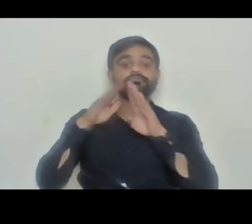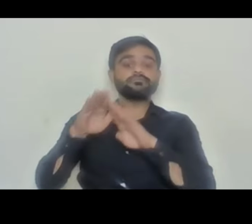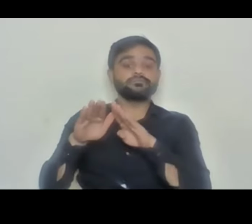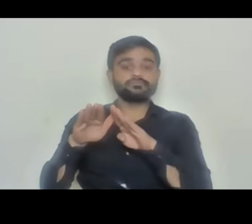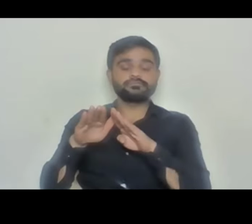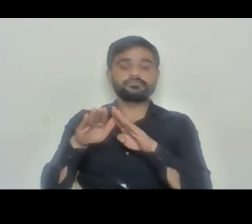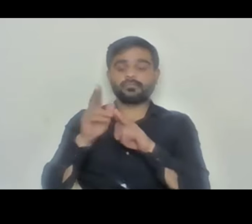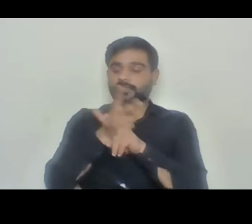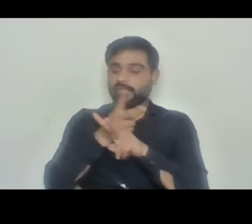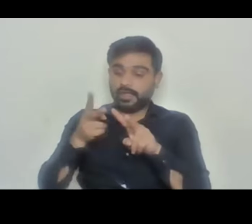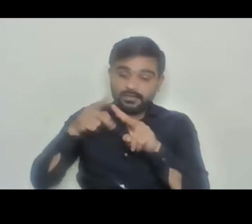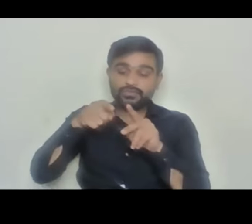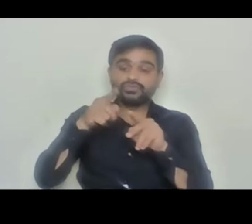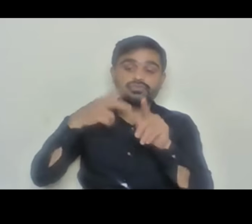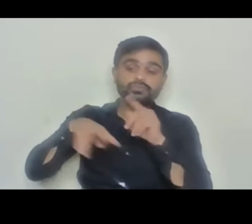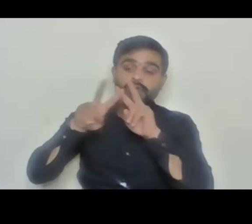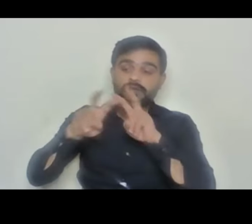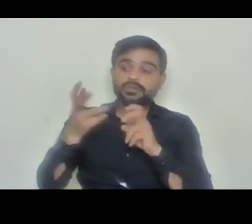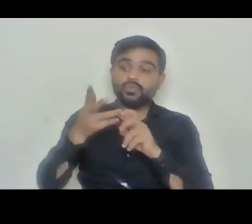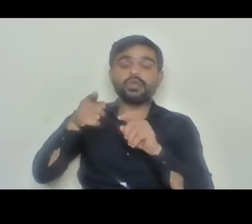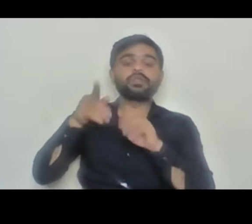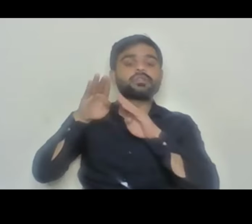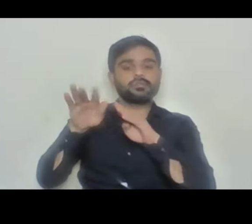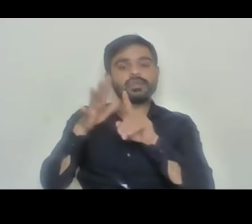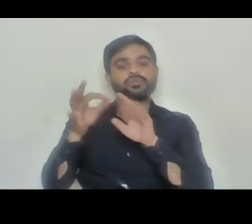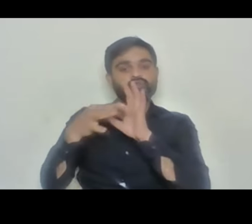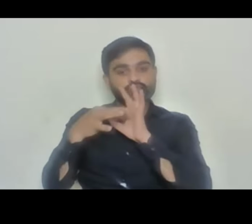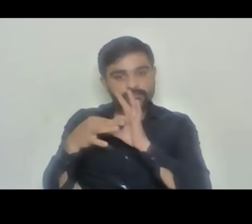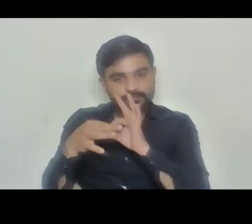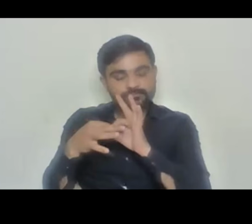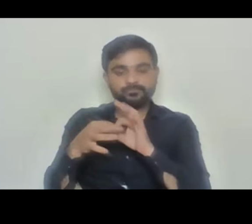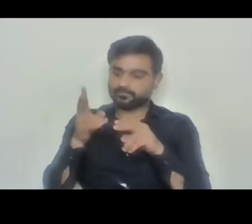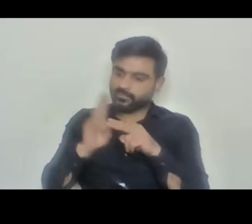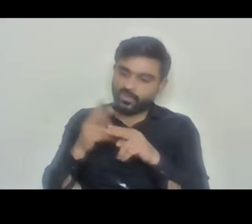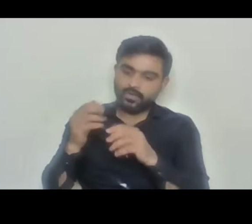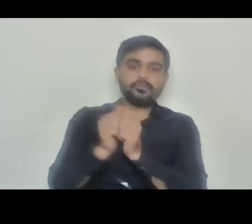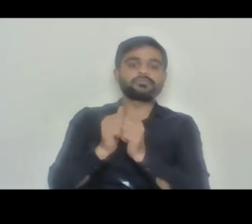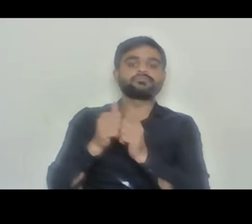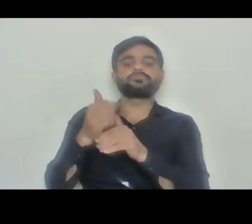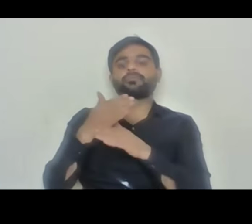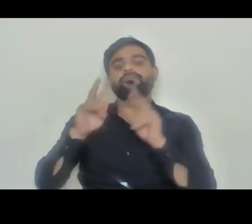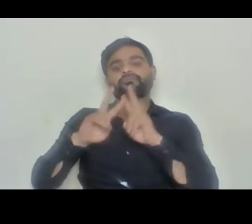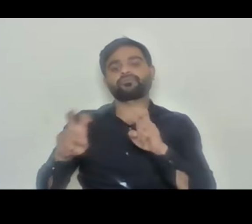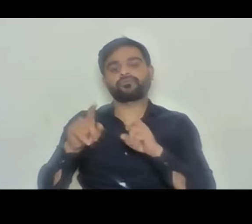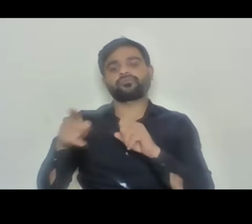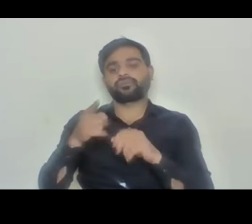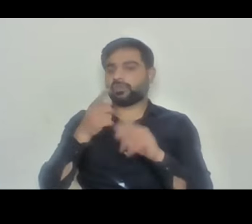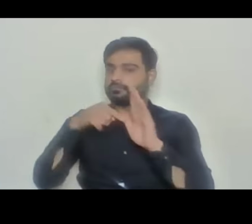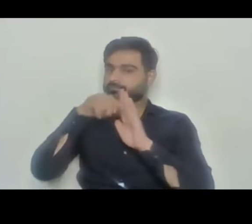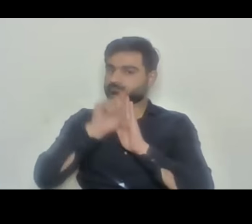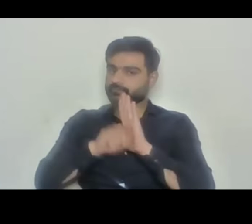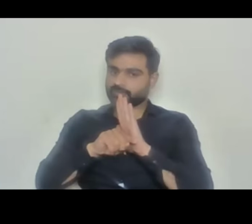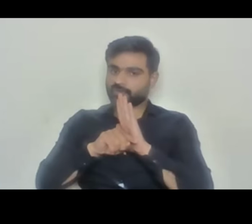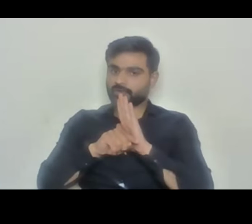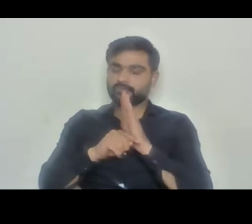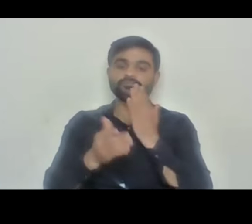the kind of research, your participants, your population, your stakeholders of your research, your ethics